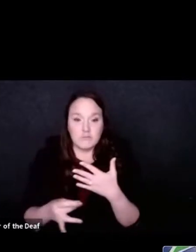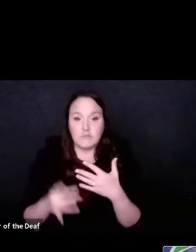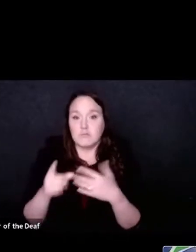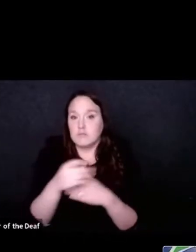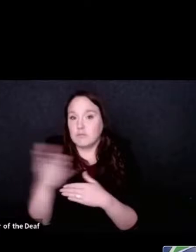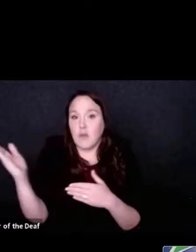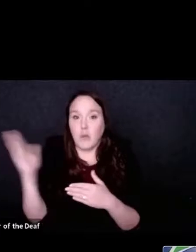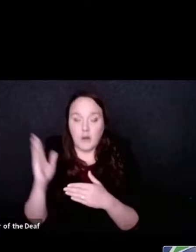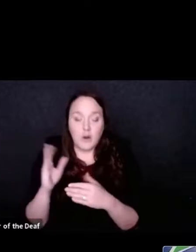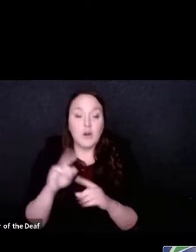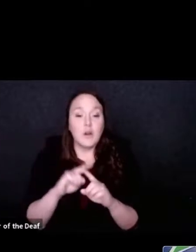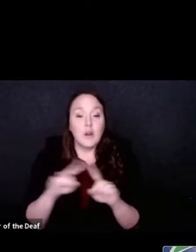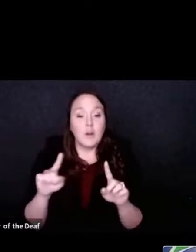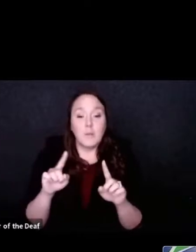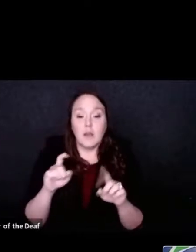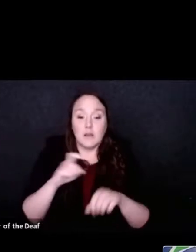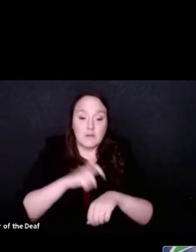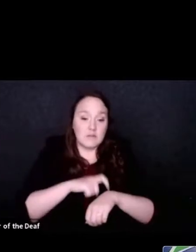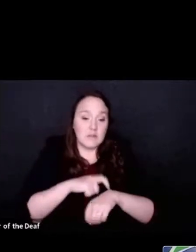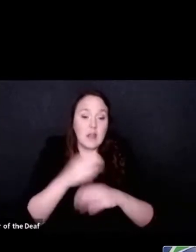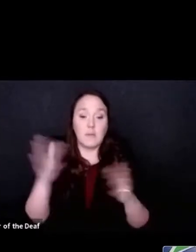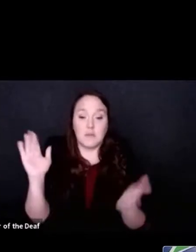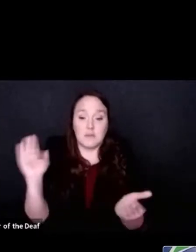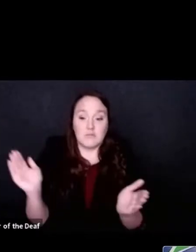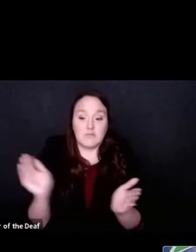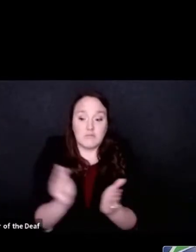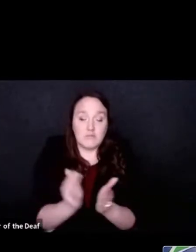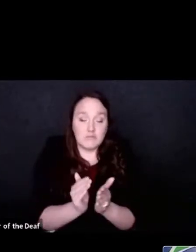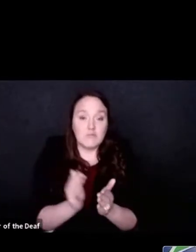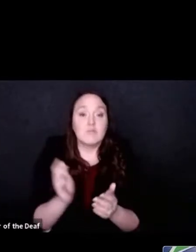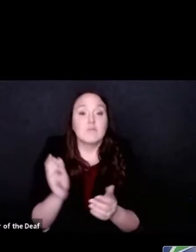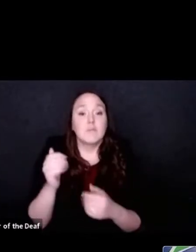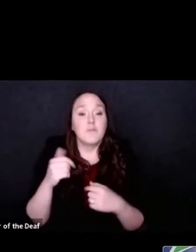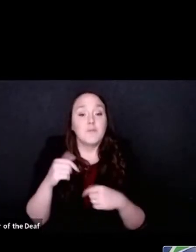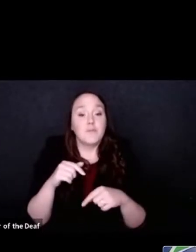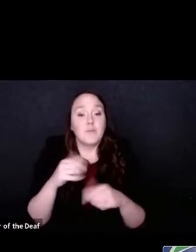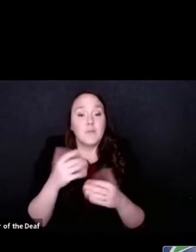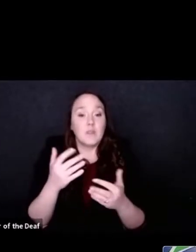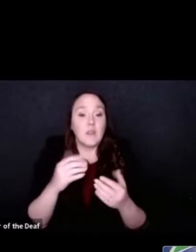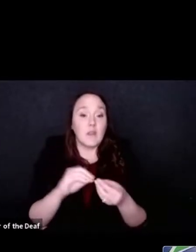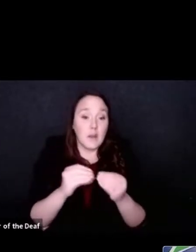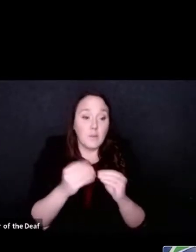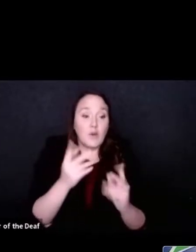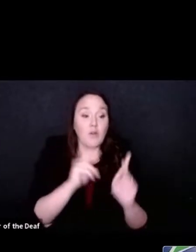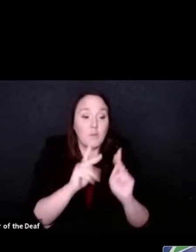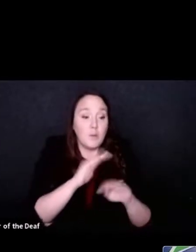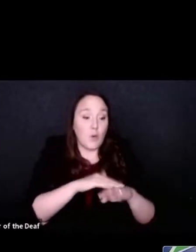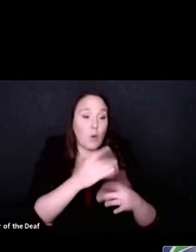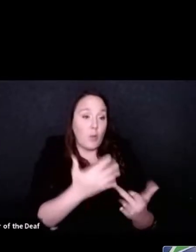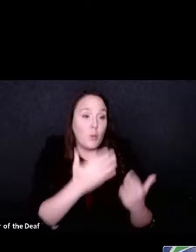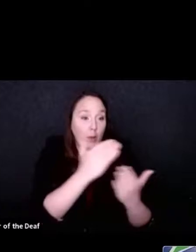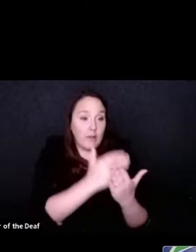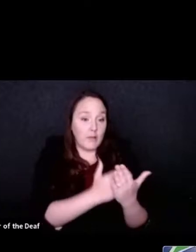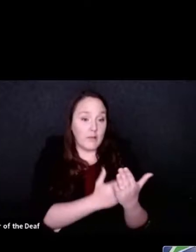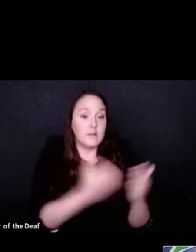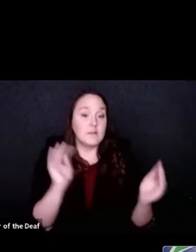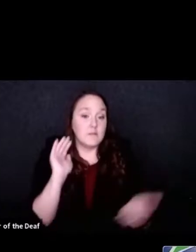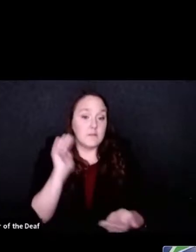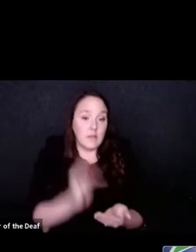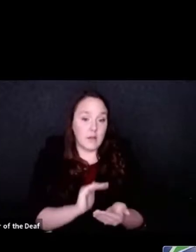well. But the time is definitely shrinking as the wait list, the numbers of people on the wait list that need to be contacted is shrinking.